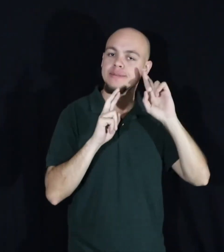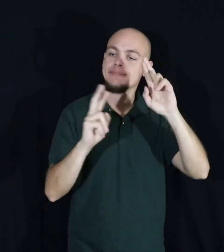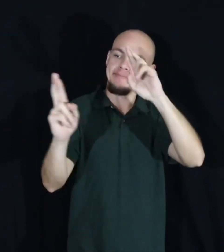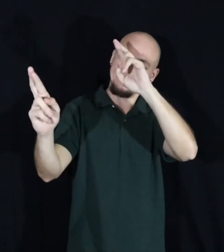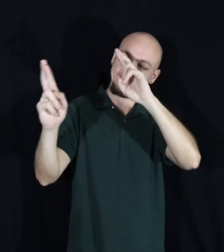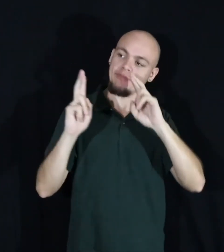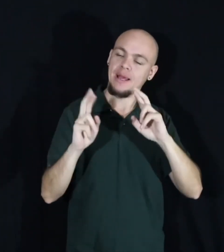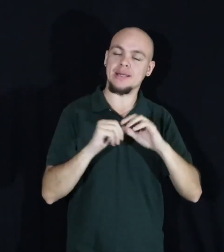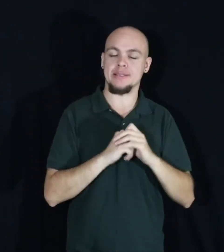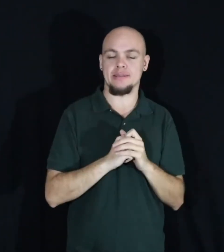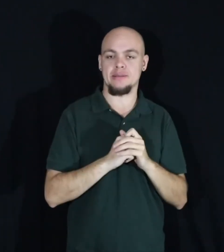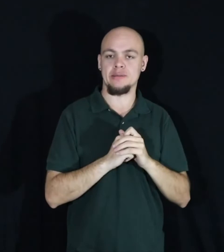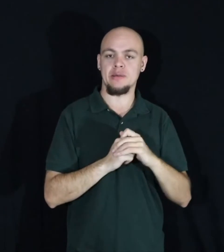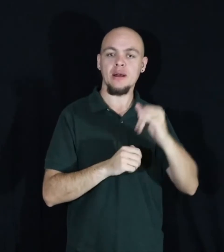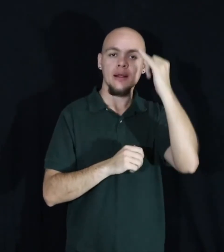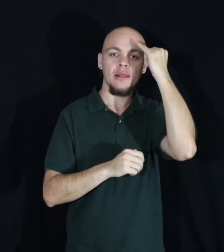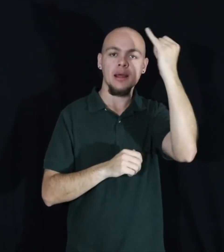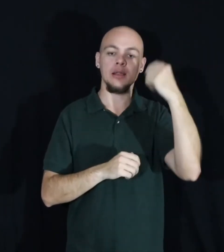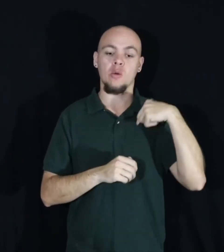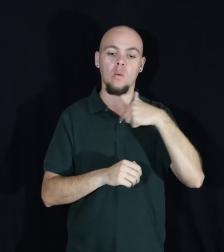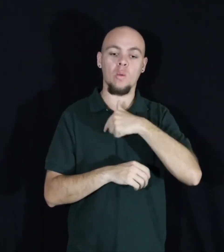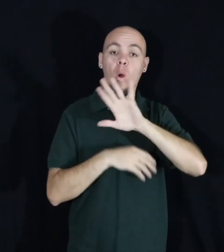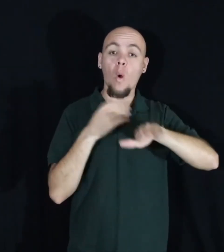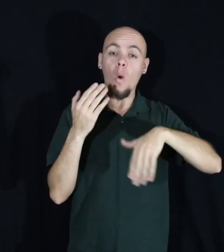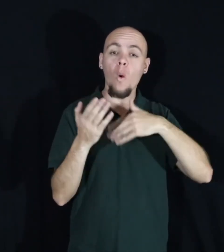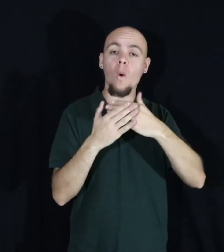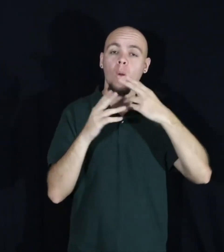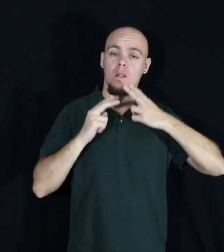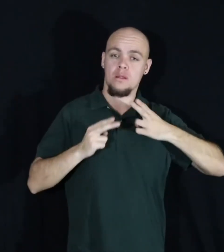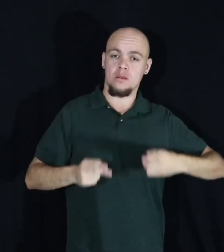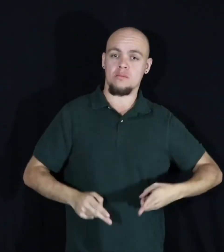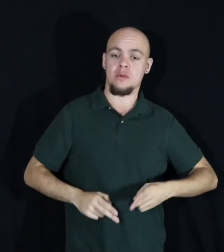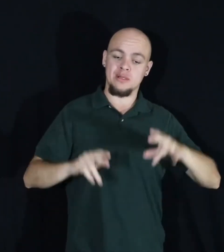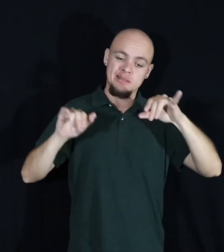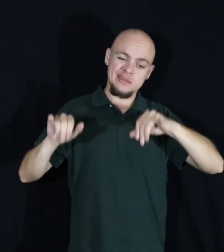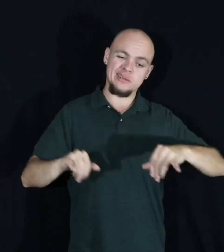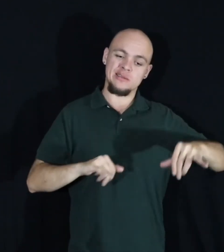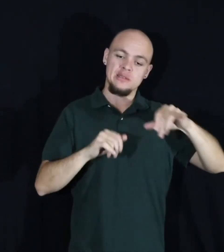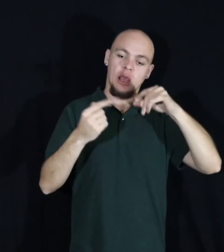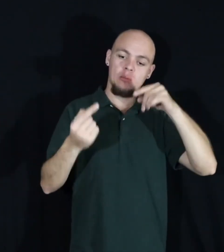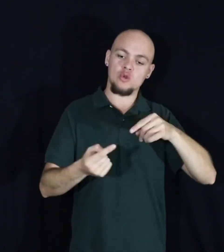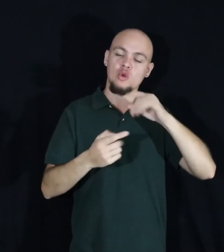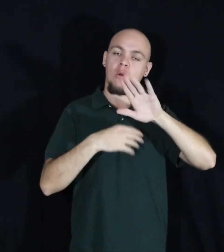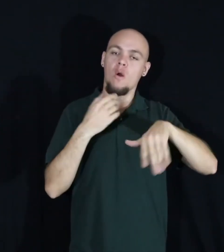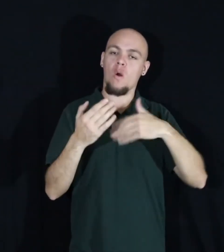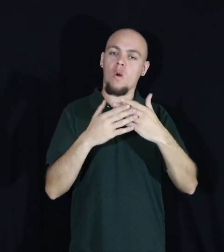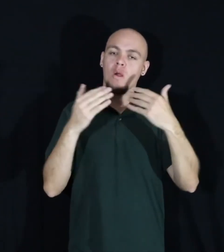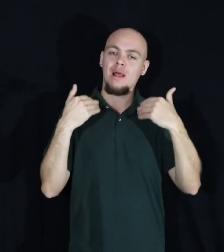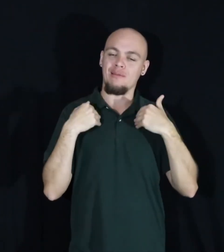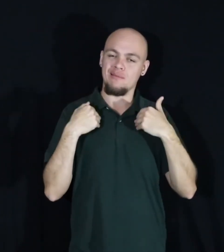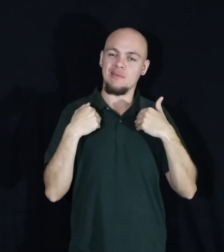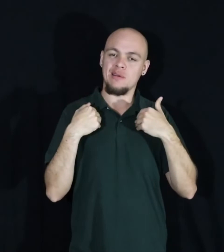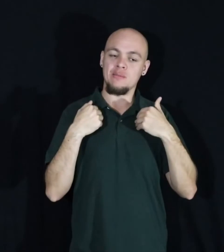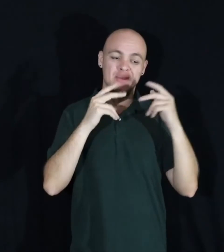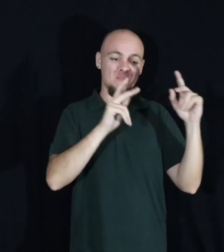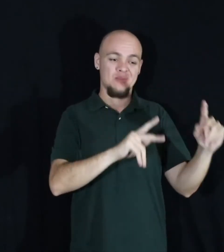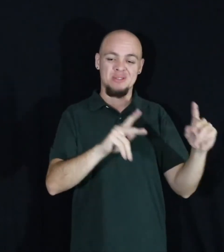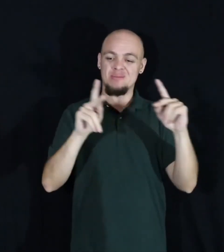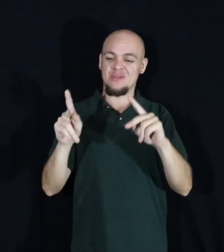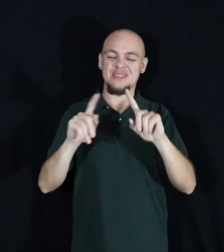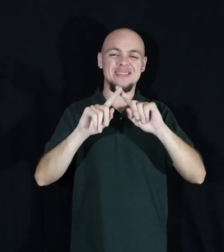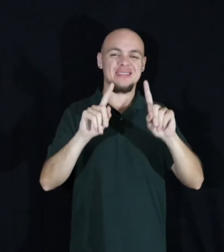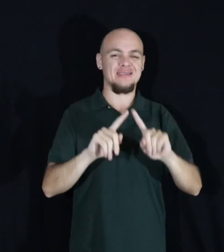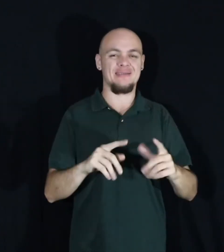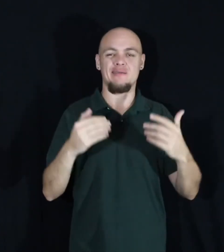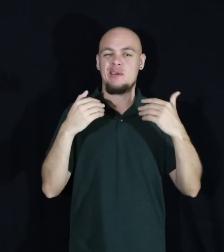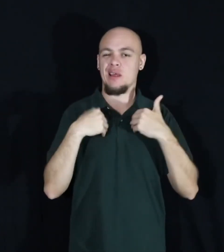The idea that we're all human and we all have these same struggles. They just look a little different from person to person.